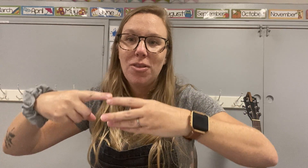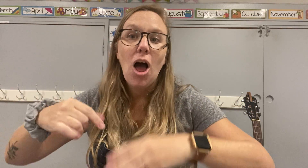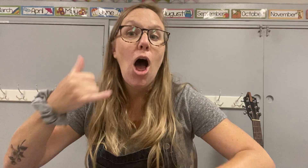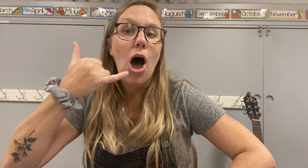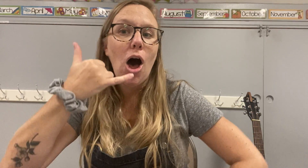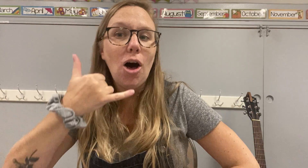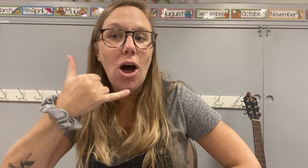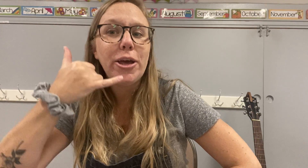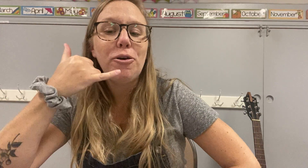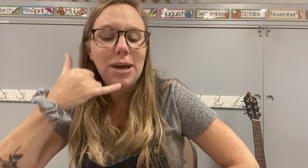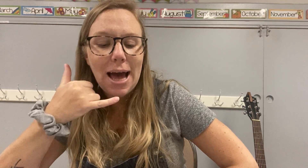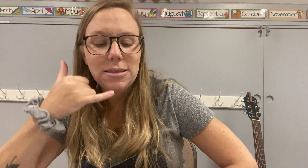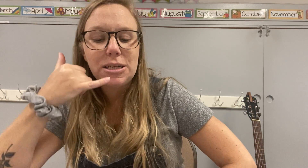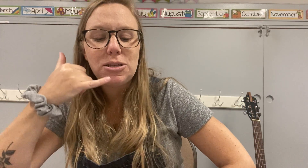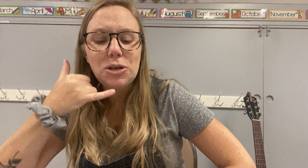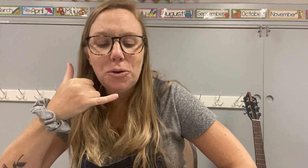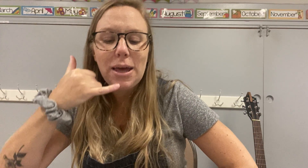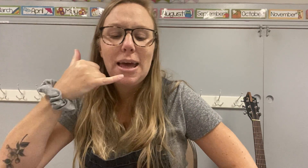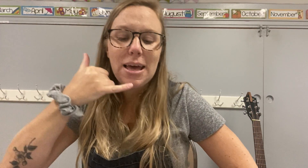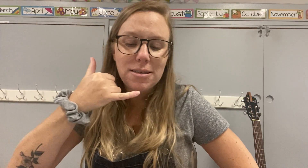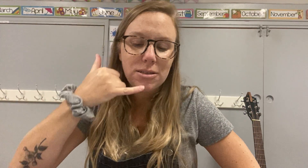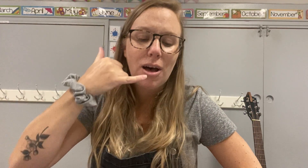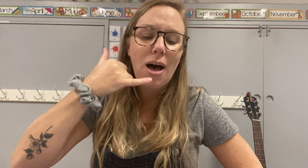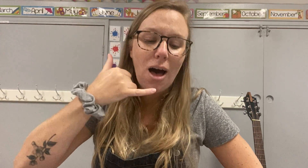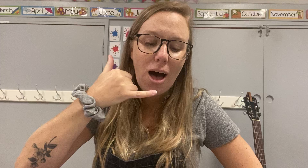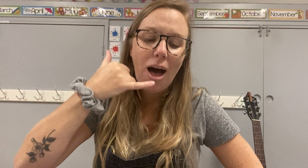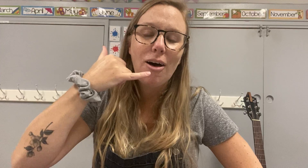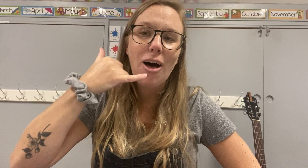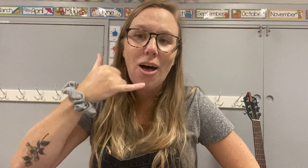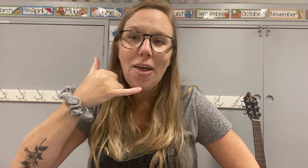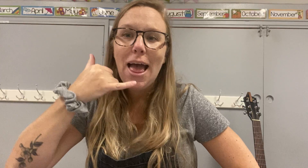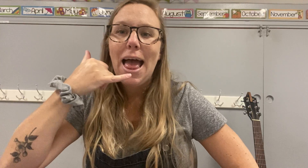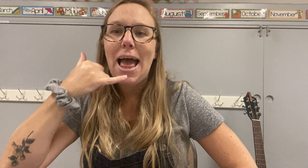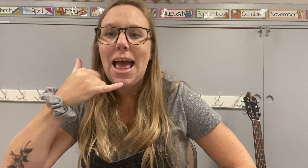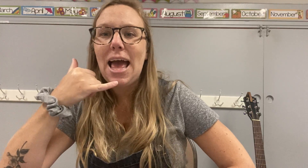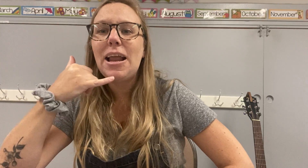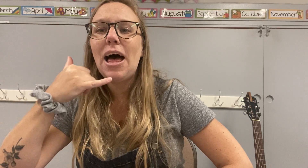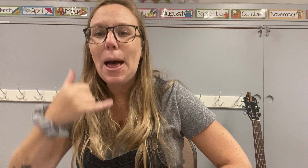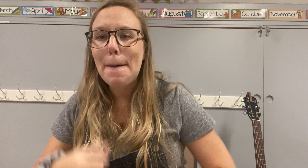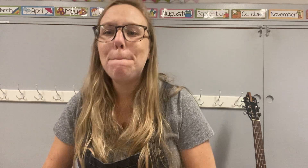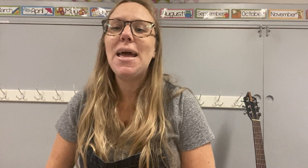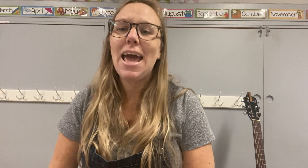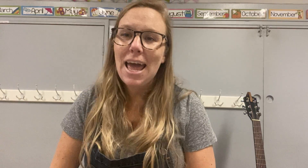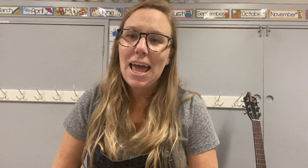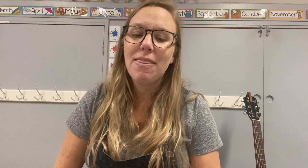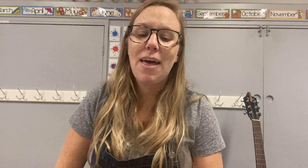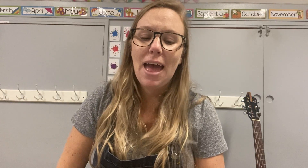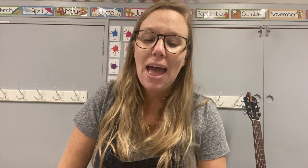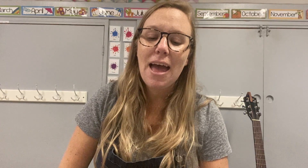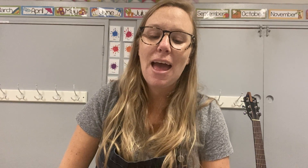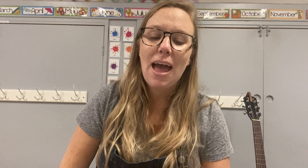All you got to do is call. And I'll be there.